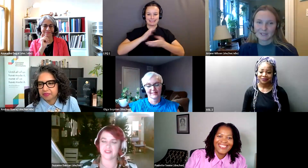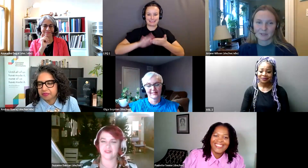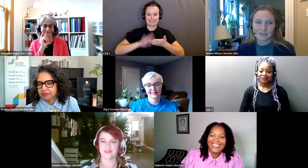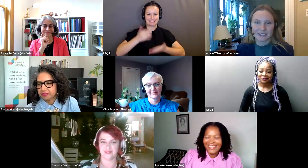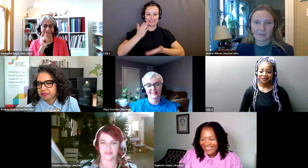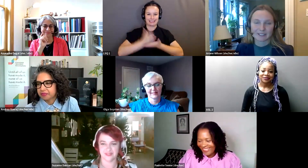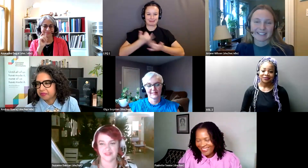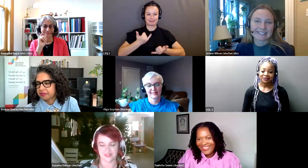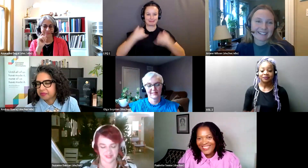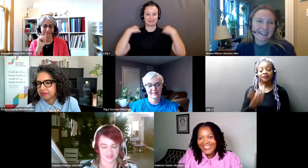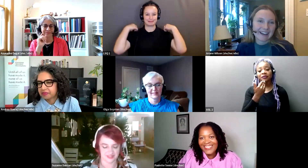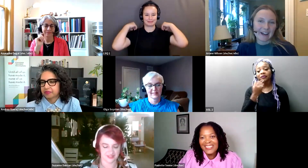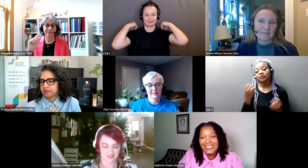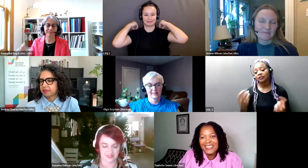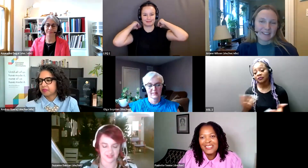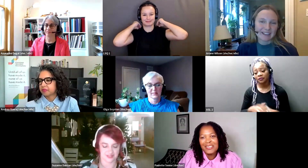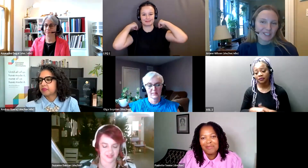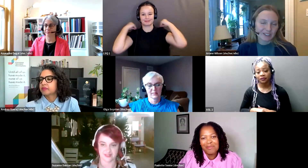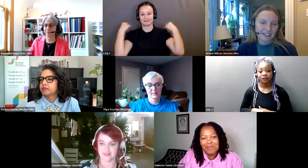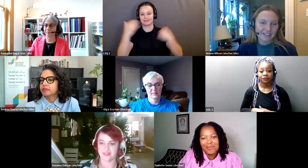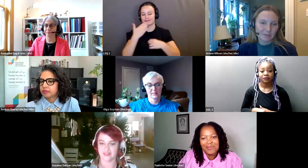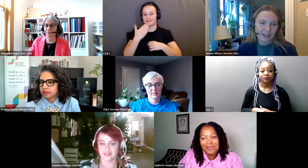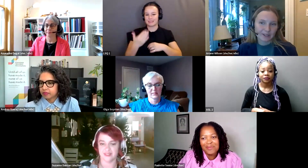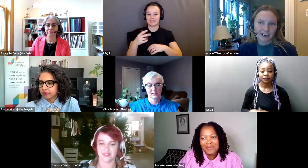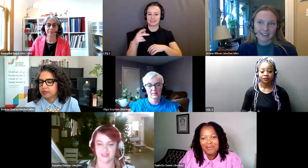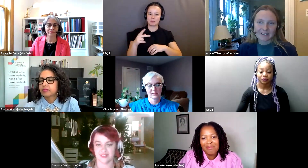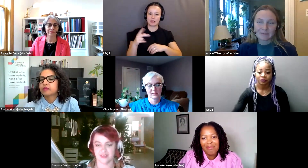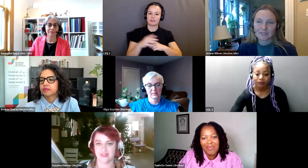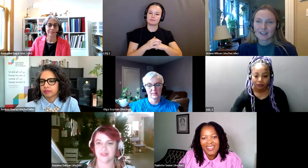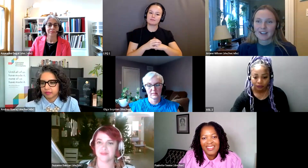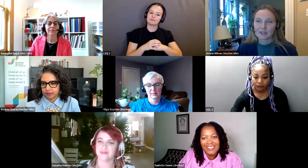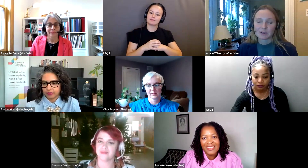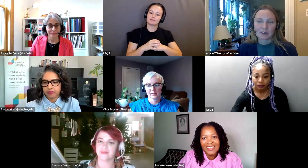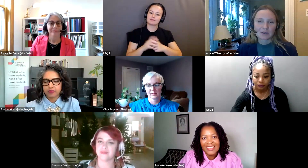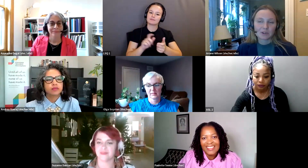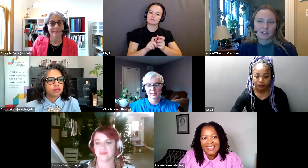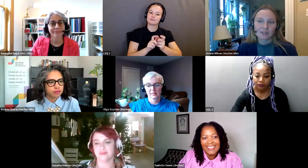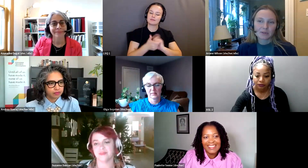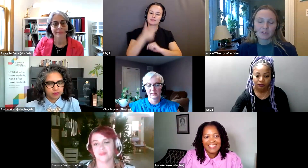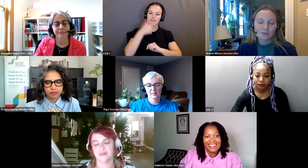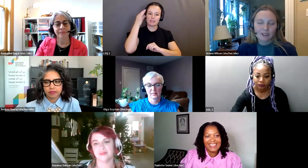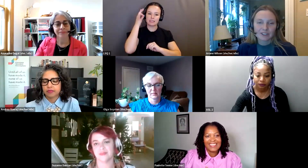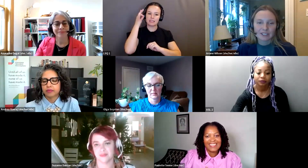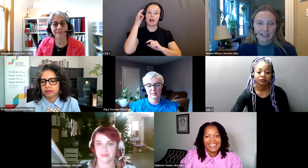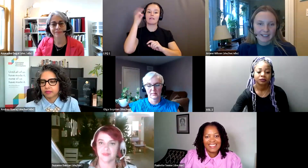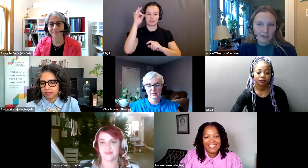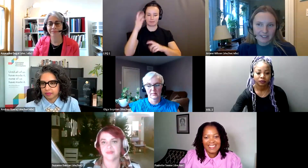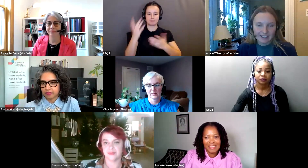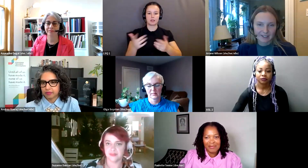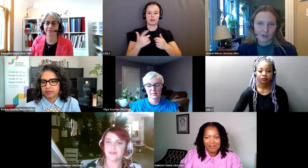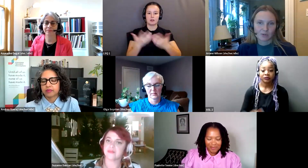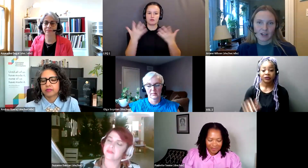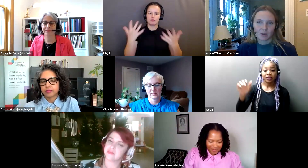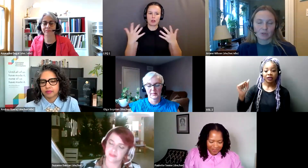Thank you so much for that, Paulette. Maintenant, j'ai une question pour Anuradha. Donc, nous recevons souvent de très, très